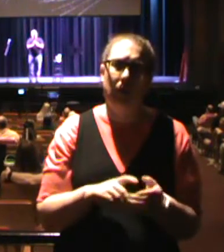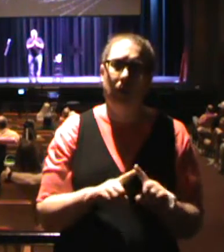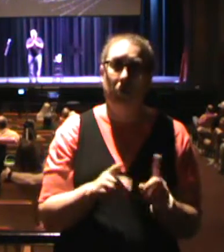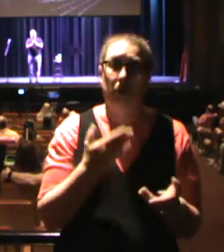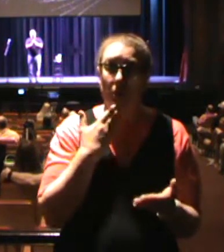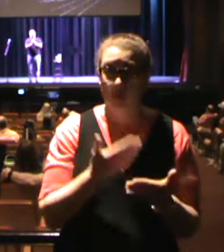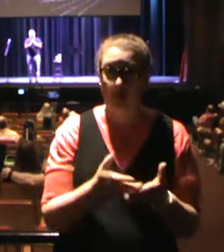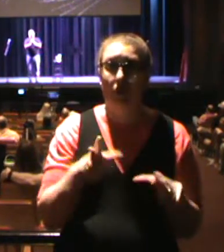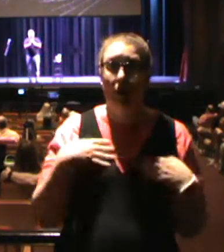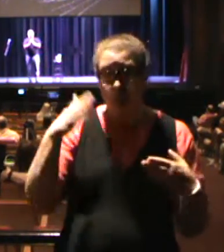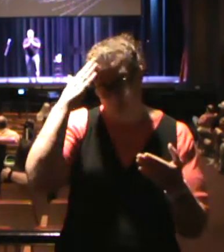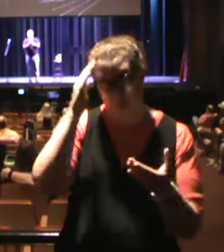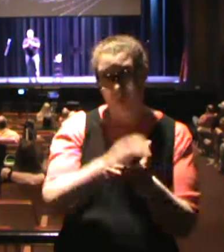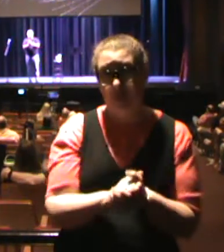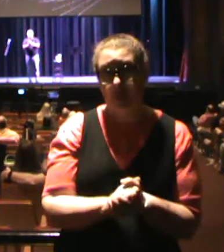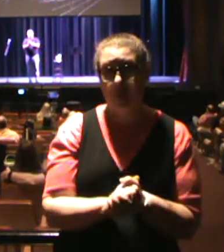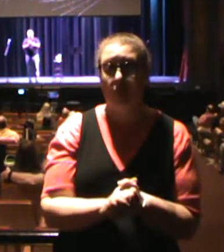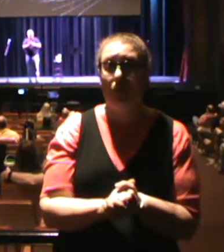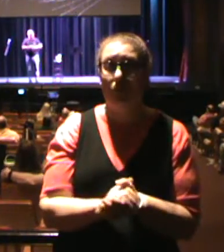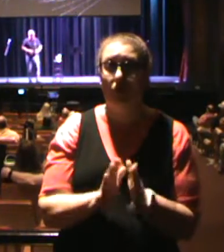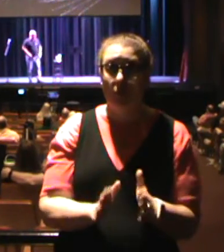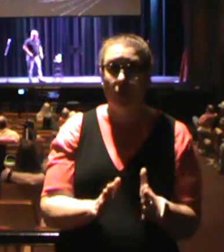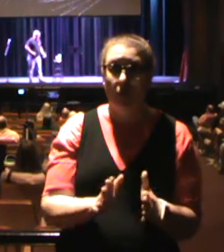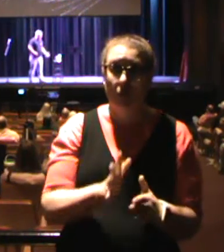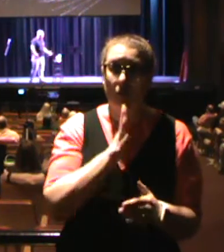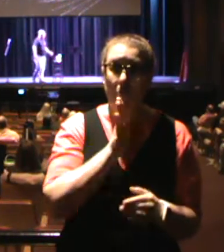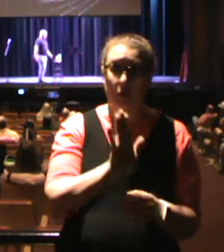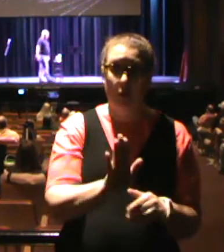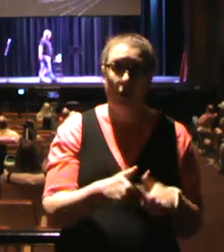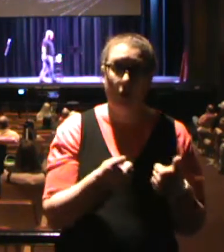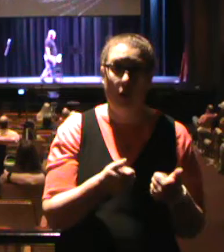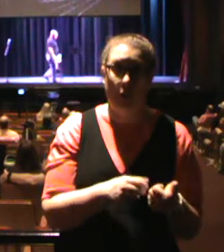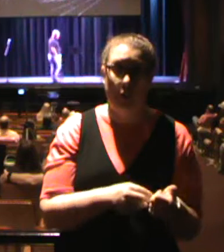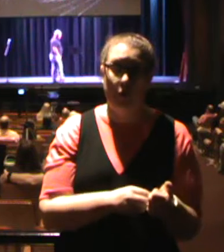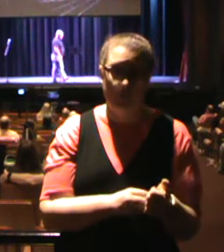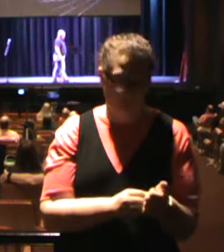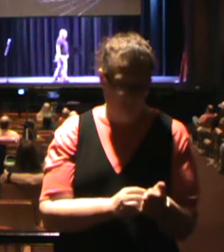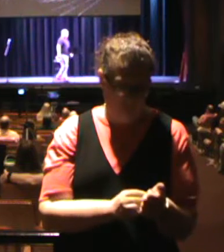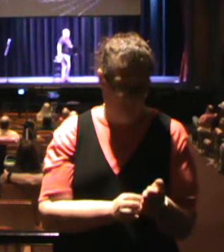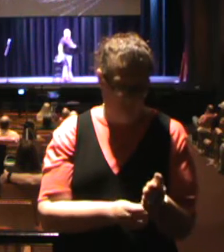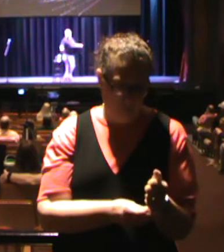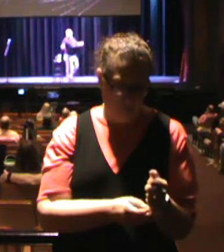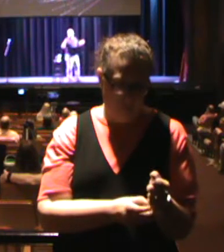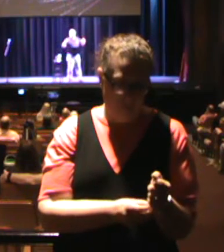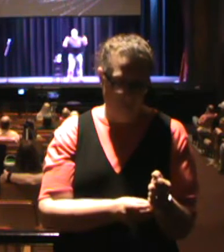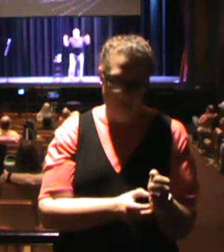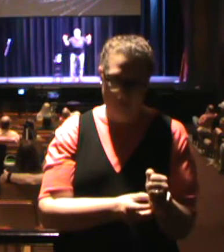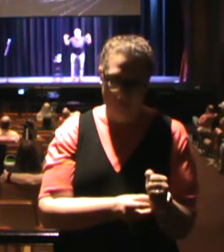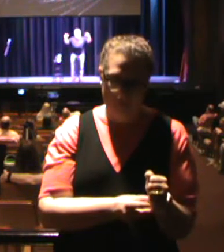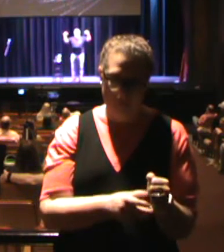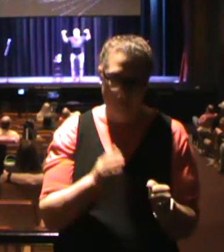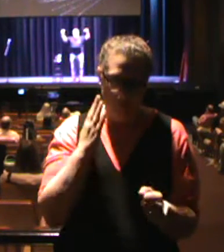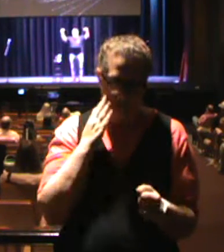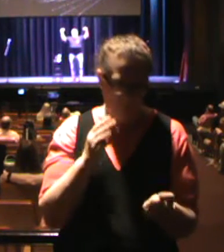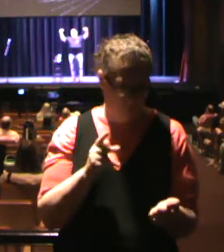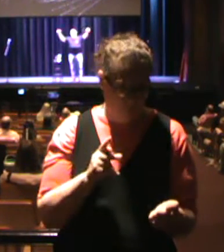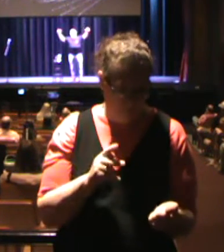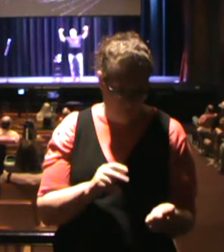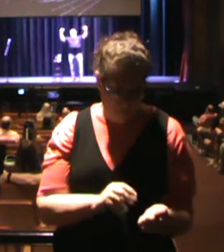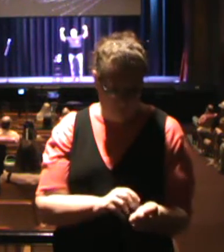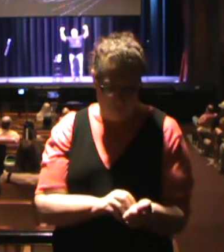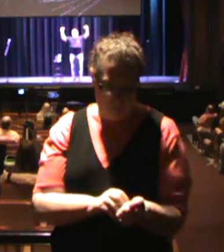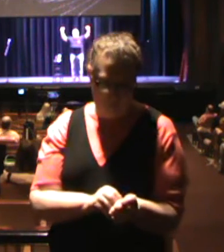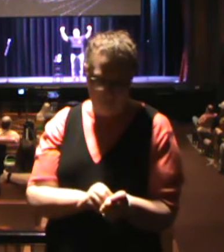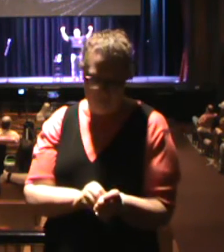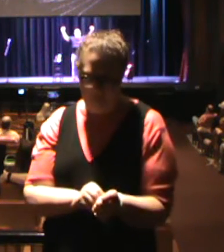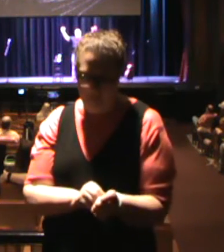I know that some people, when it comes to having accountability software, They will literally, on the computer, people who deal with